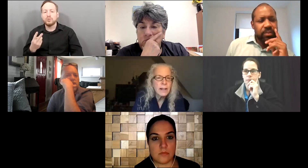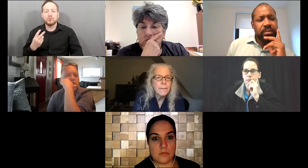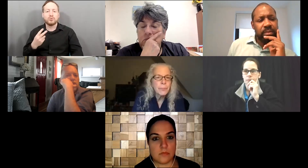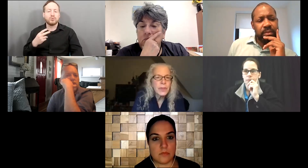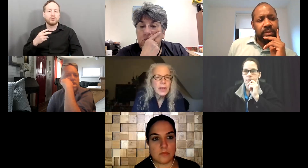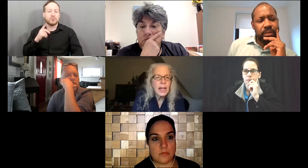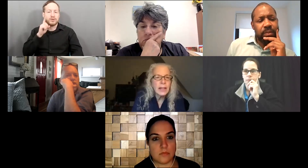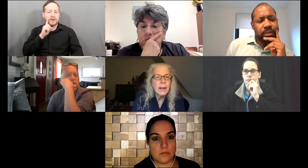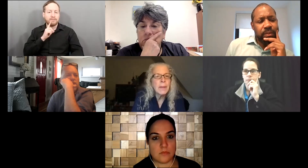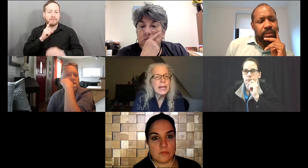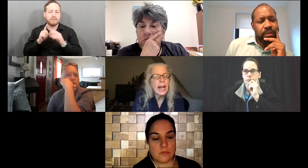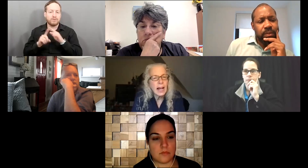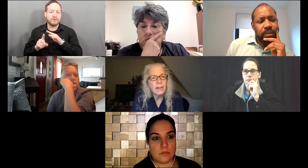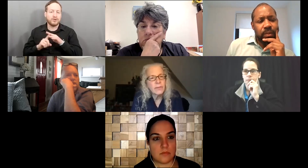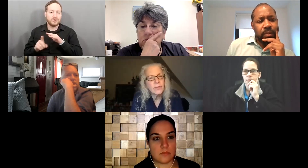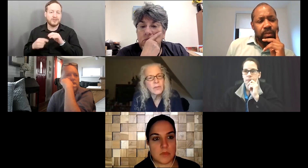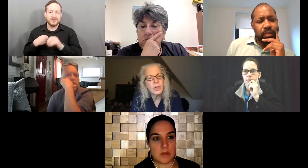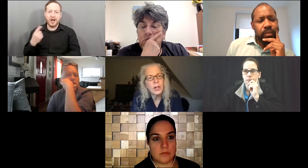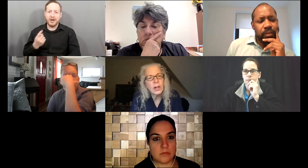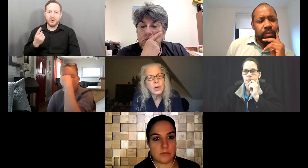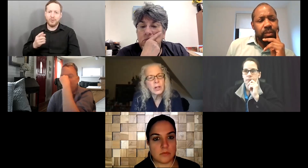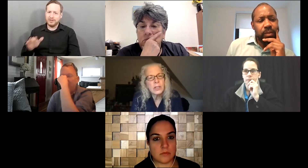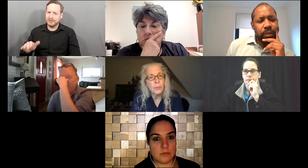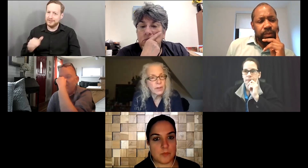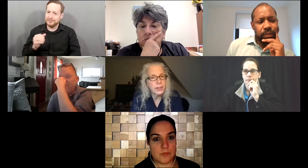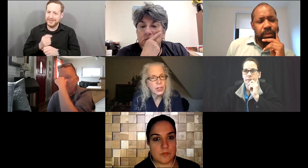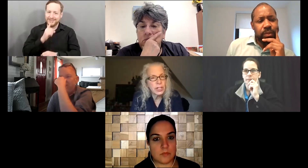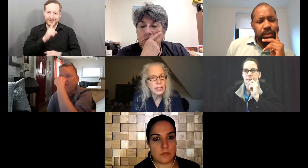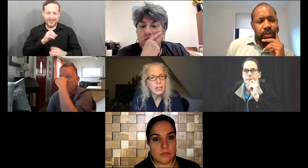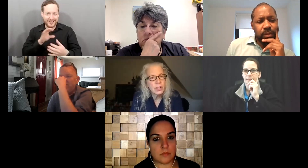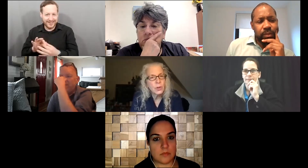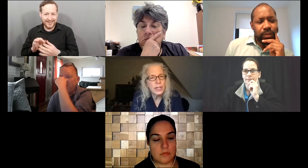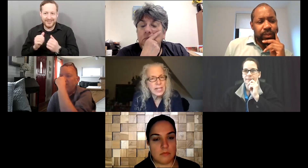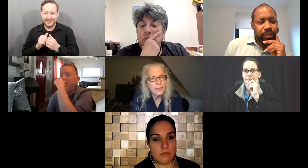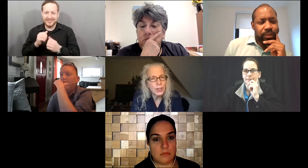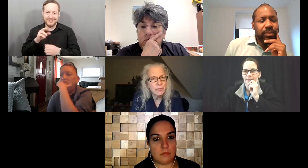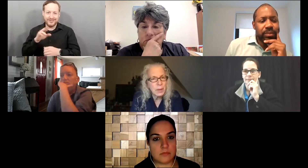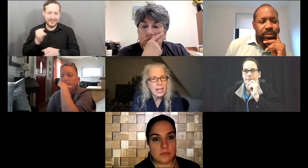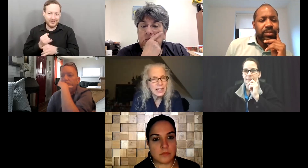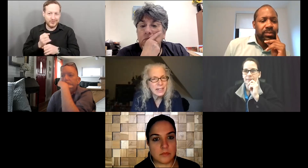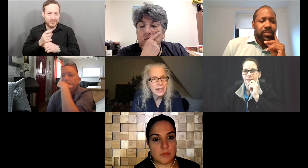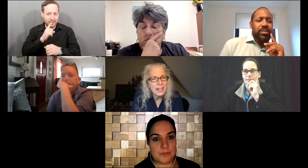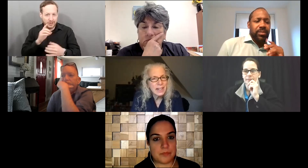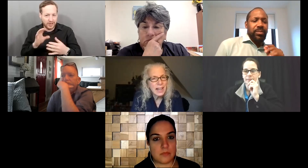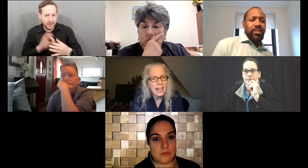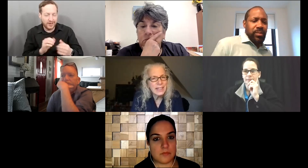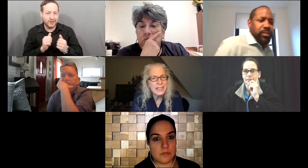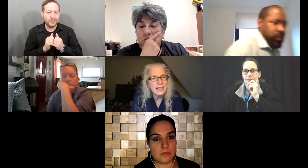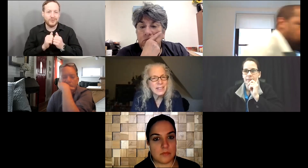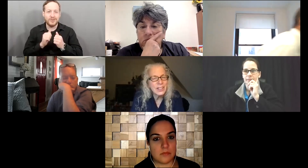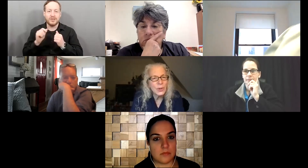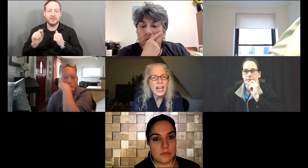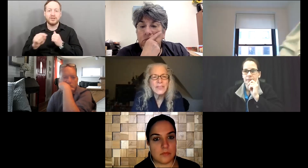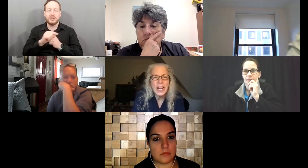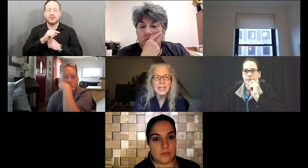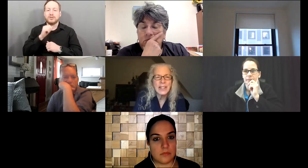refugees, and they might have some refugees who are deaf or deafblind. And,